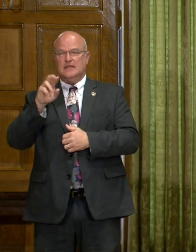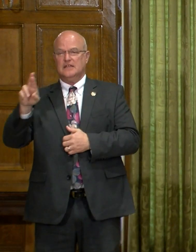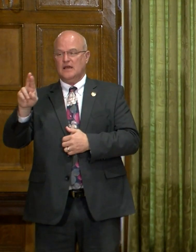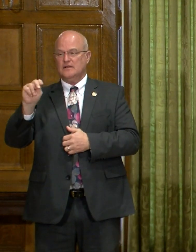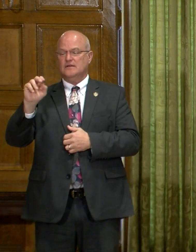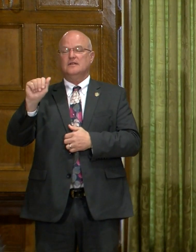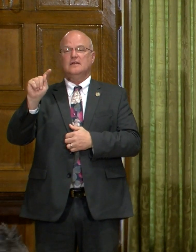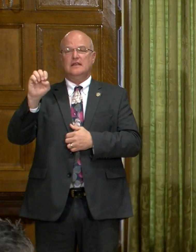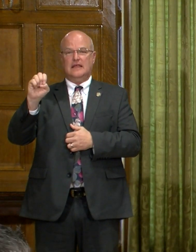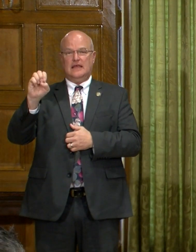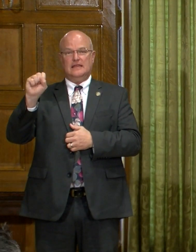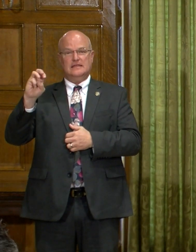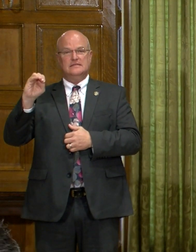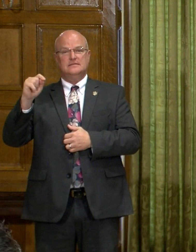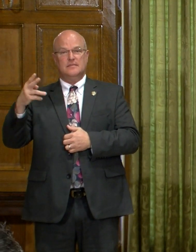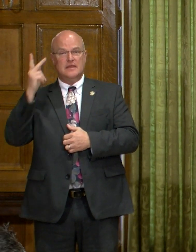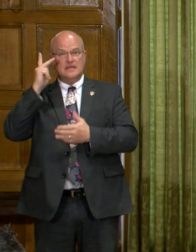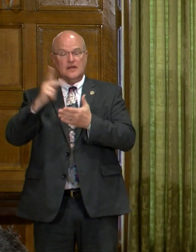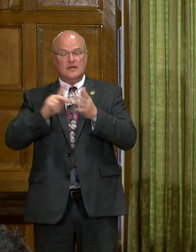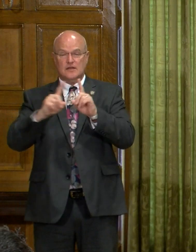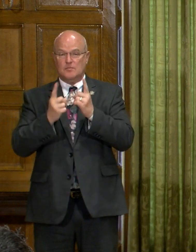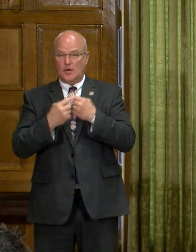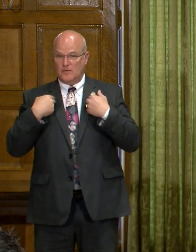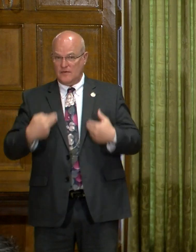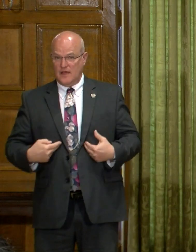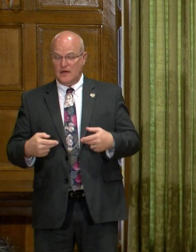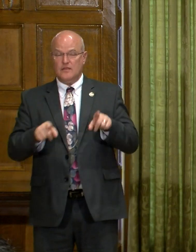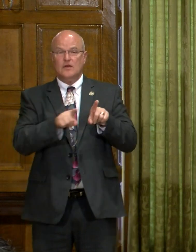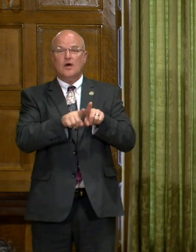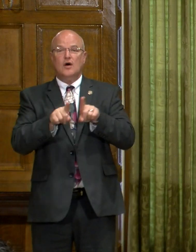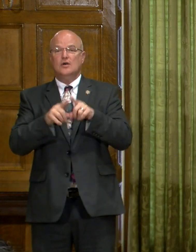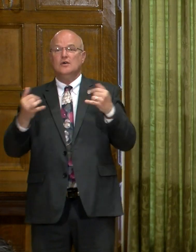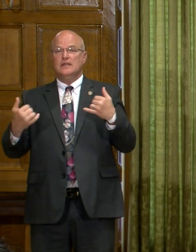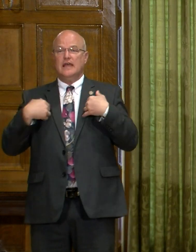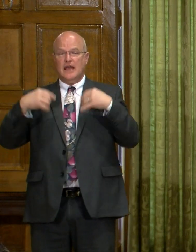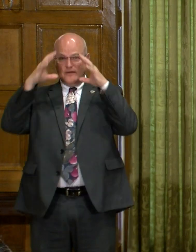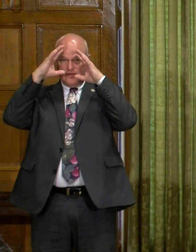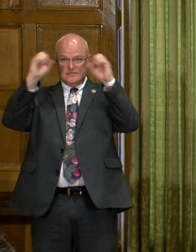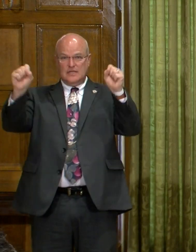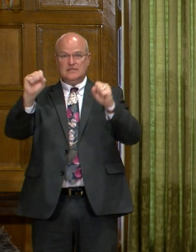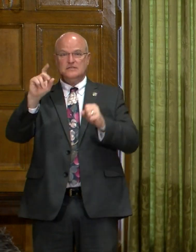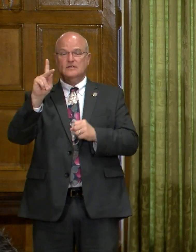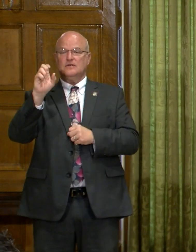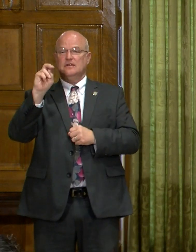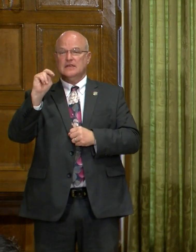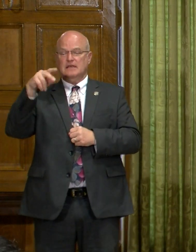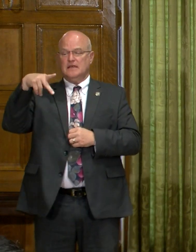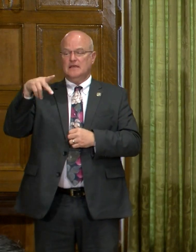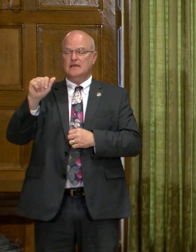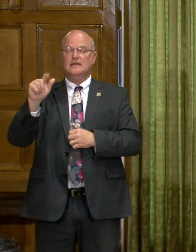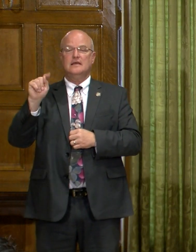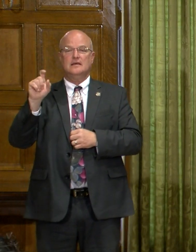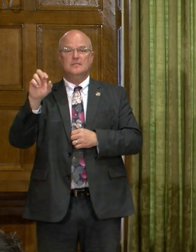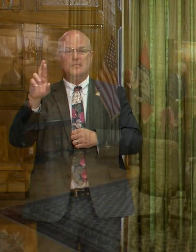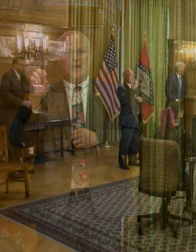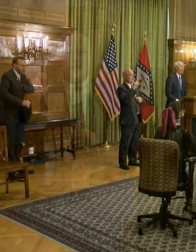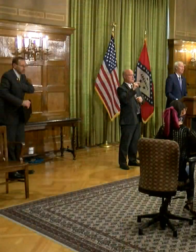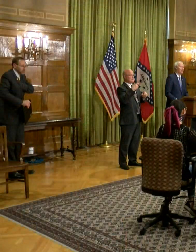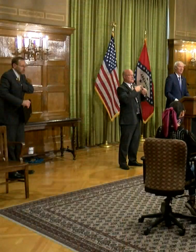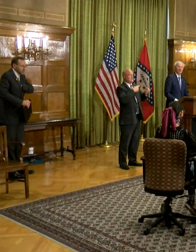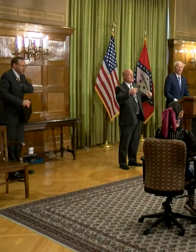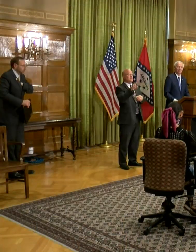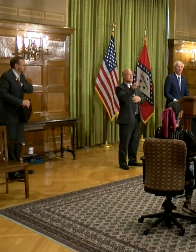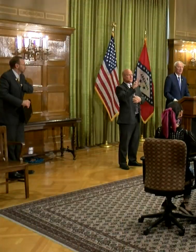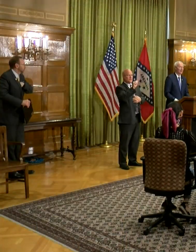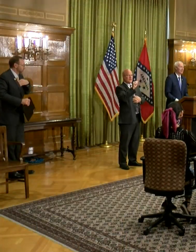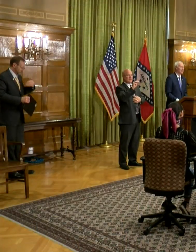Smith, Secretary of the Department of Health, and today I'm also joined by Chancellor Cam Patterson of UAMS, and I